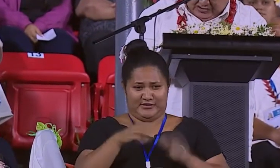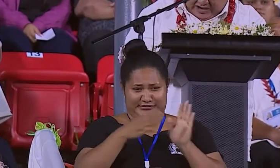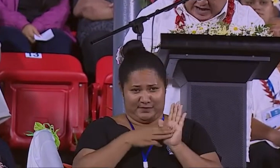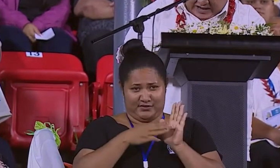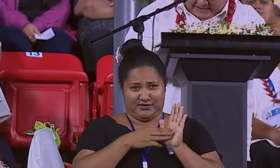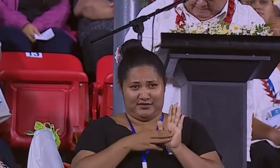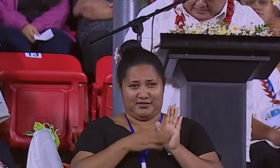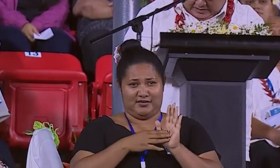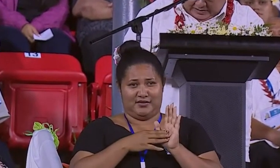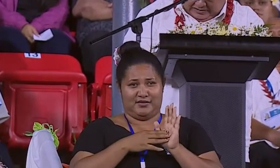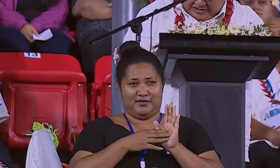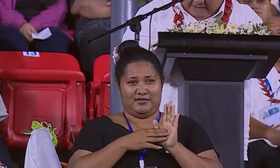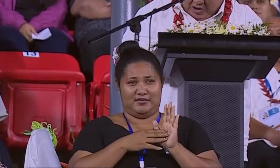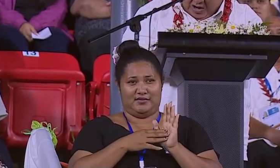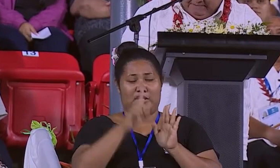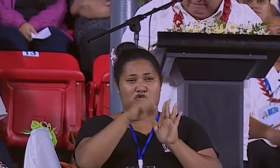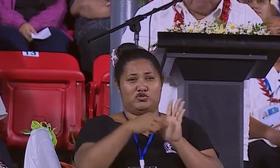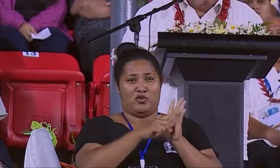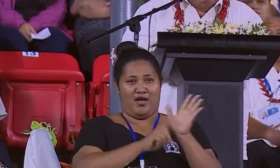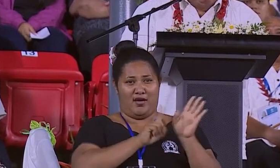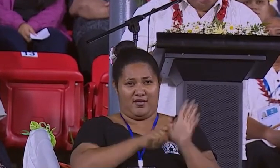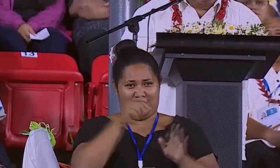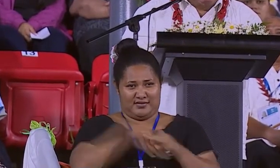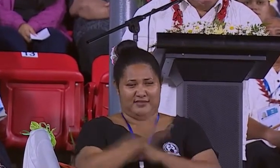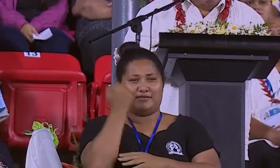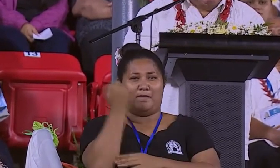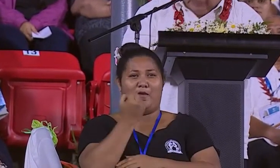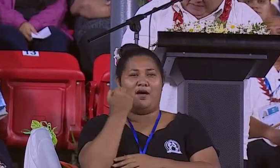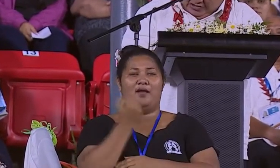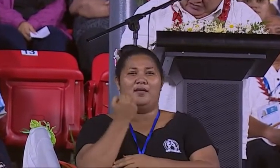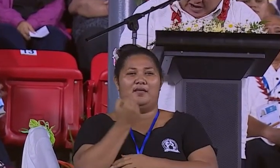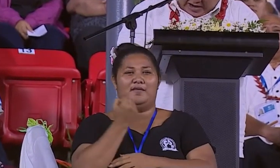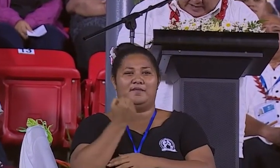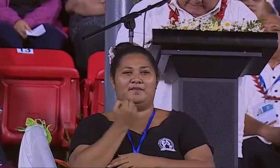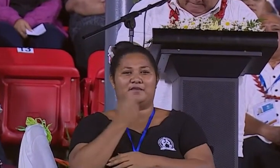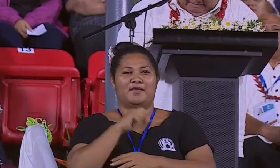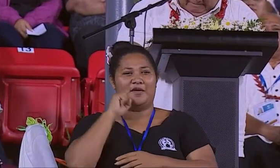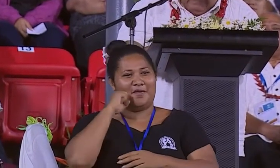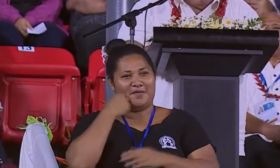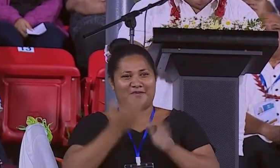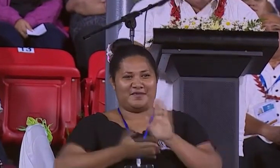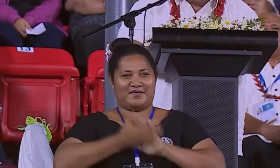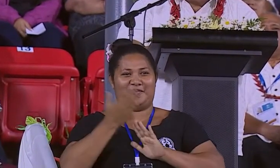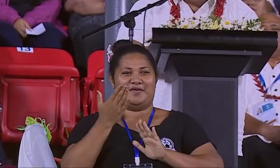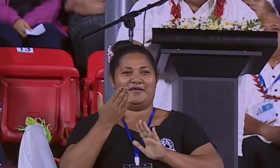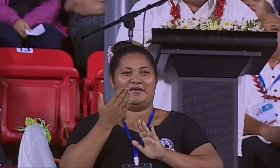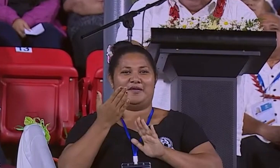This month of July in Samoa is known to be